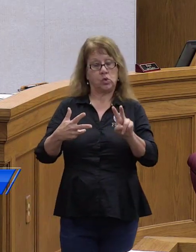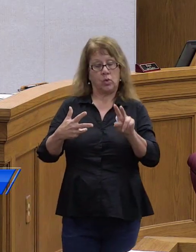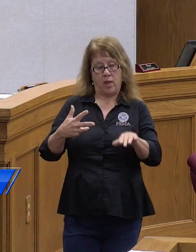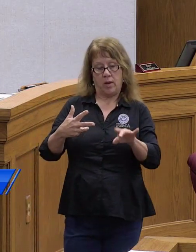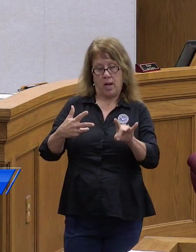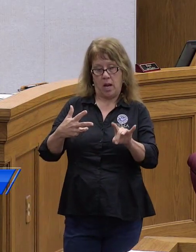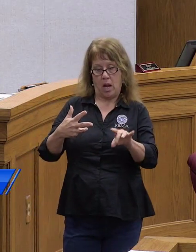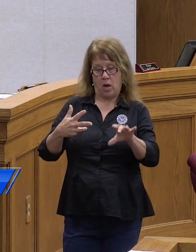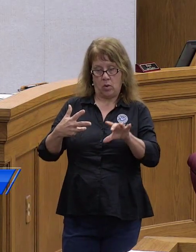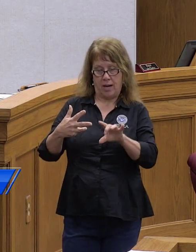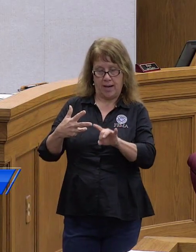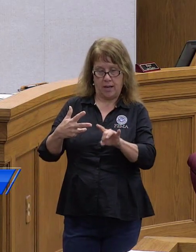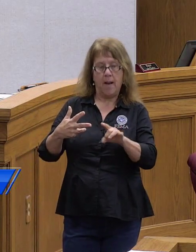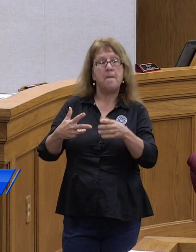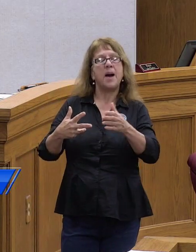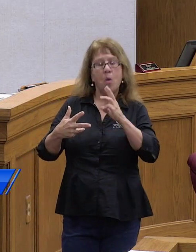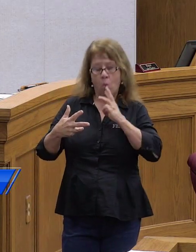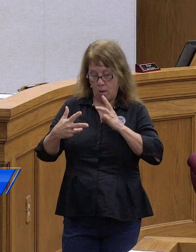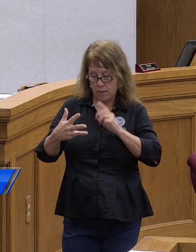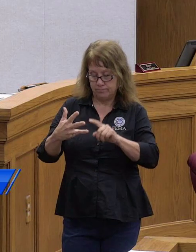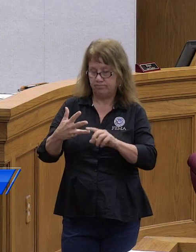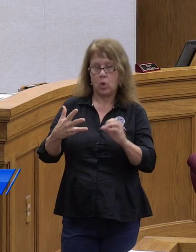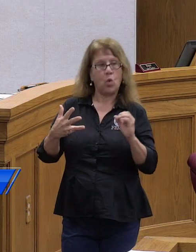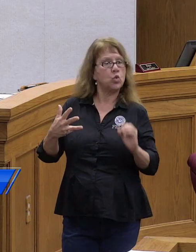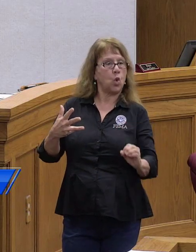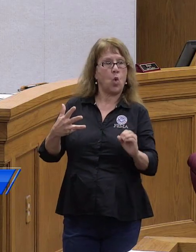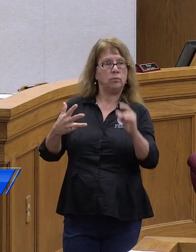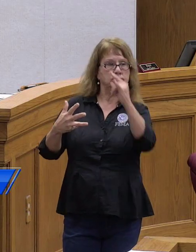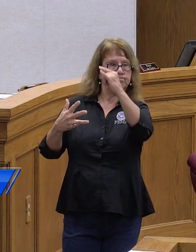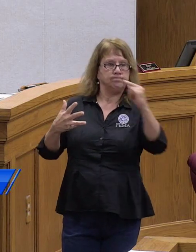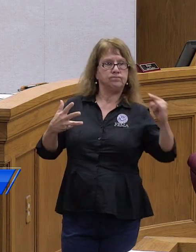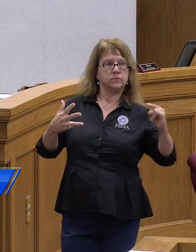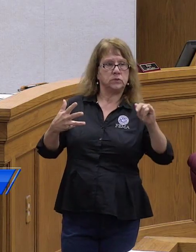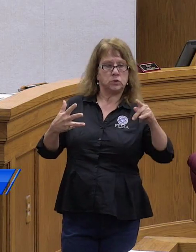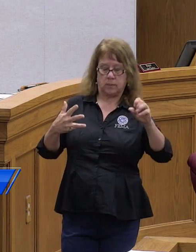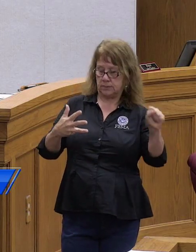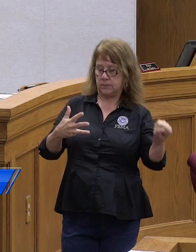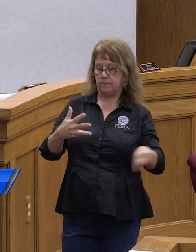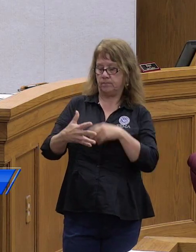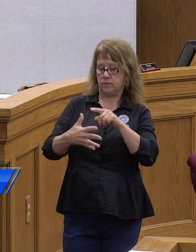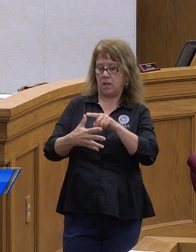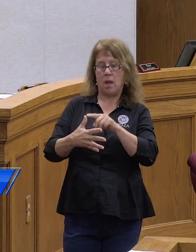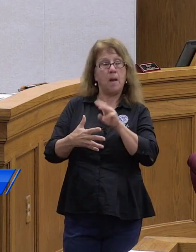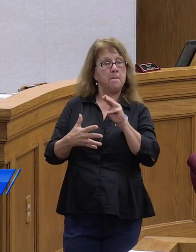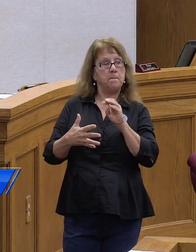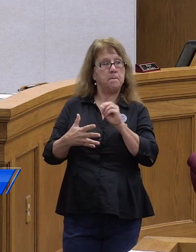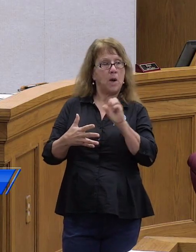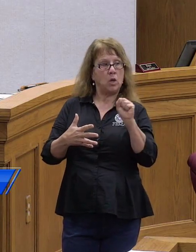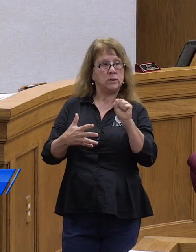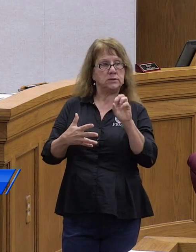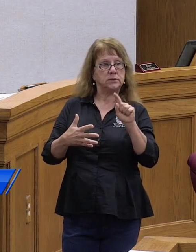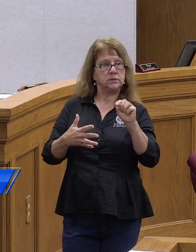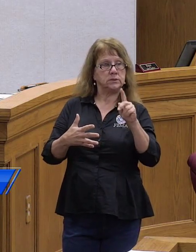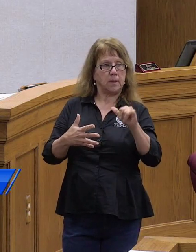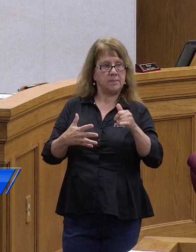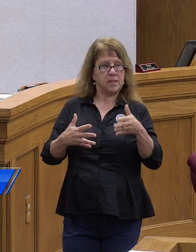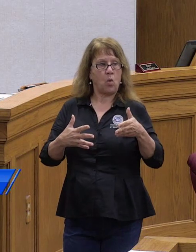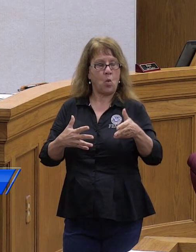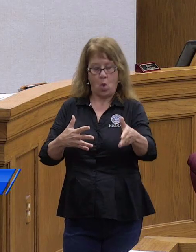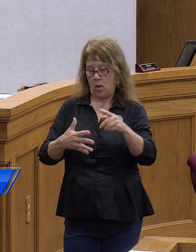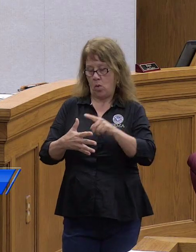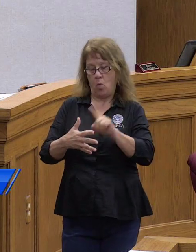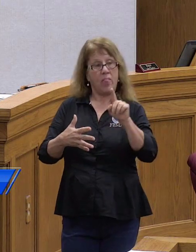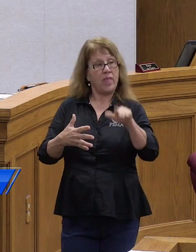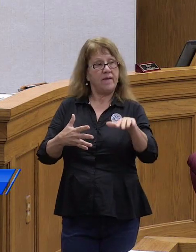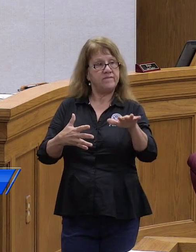2,880 bottles of water, 0 tarps. Moss, which is Gillis, Topsy Road, 1,521